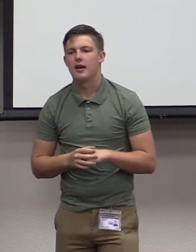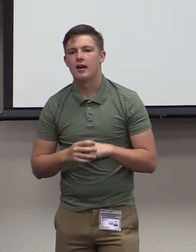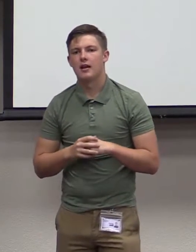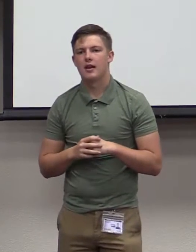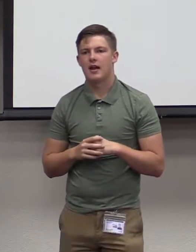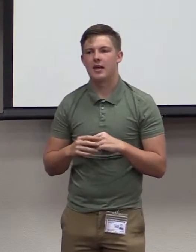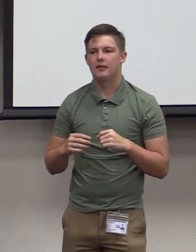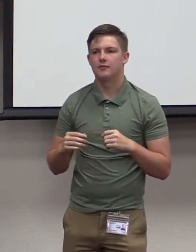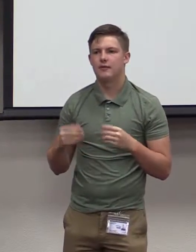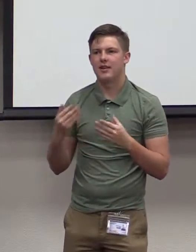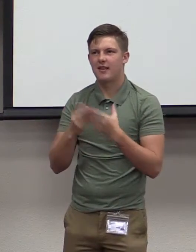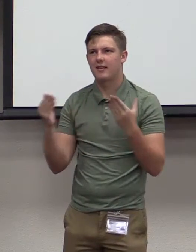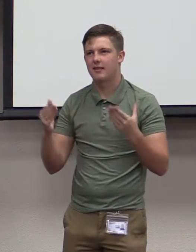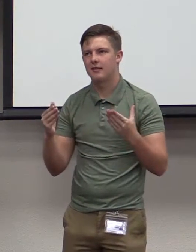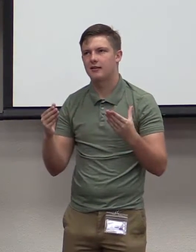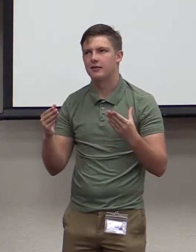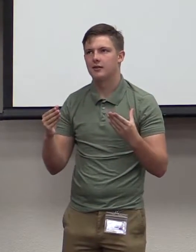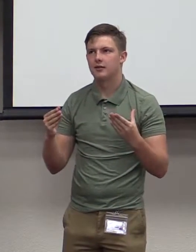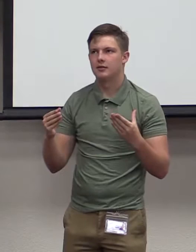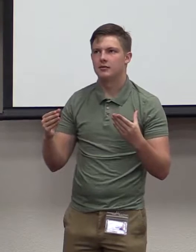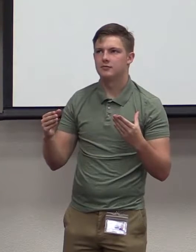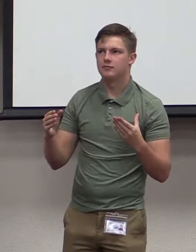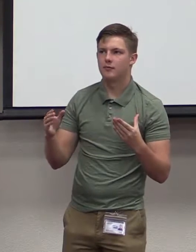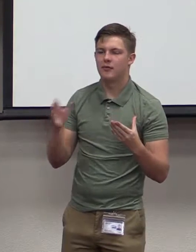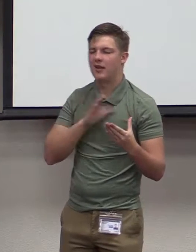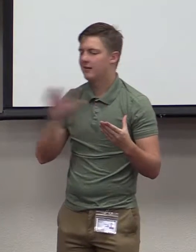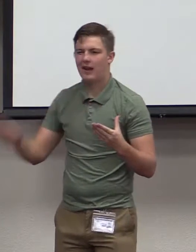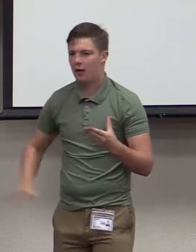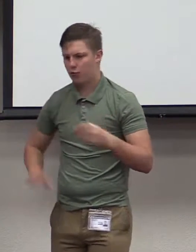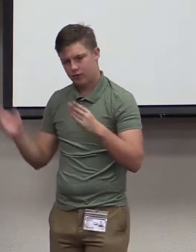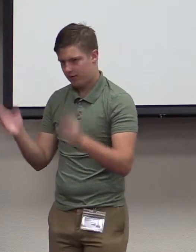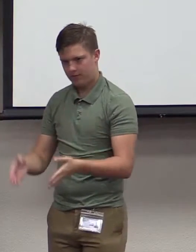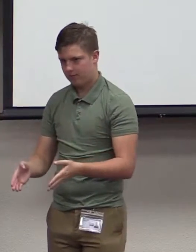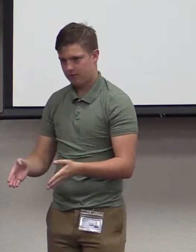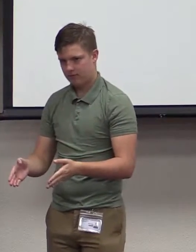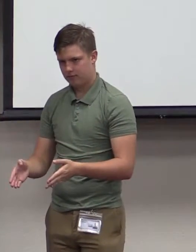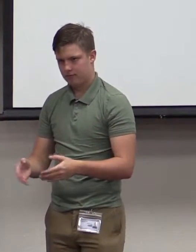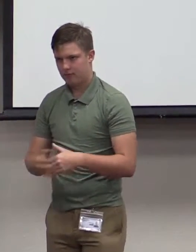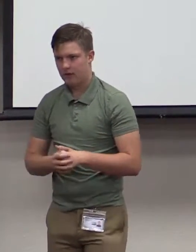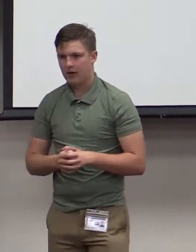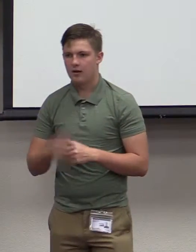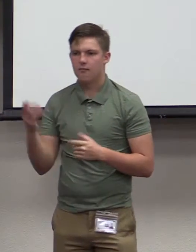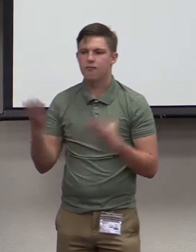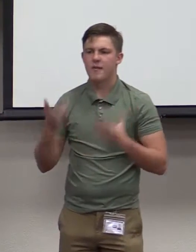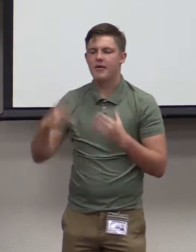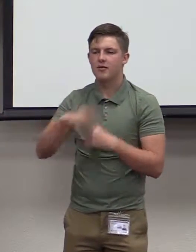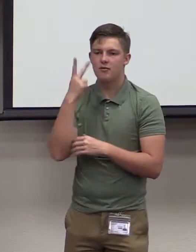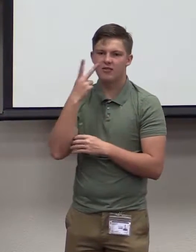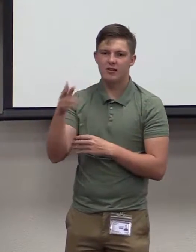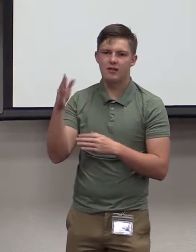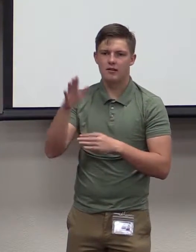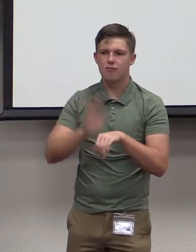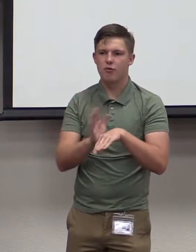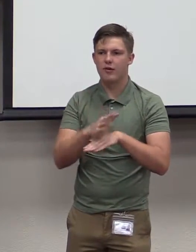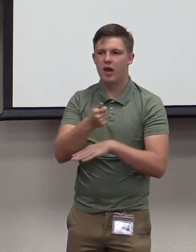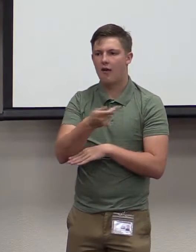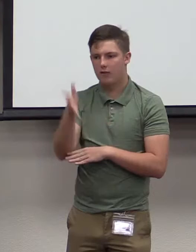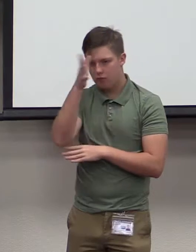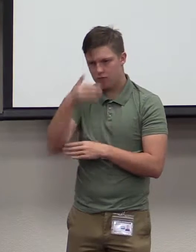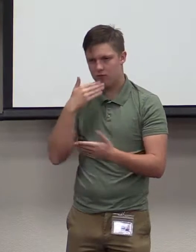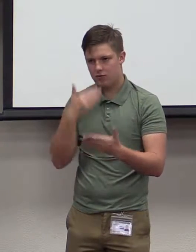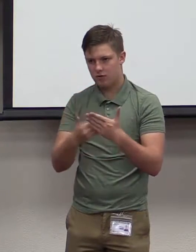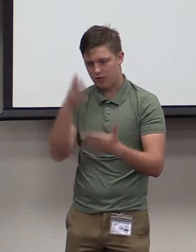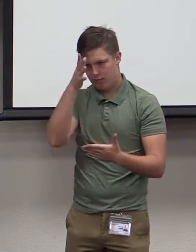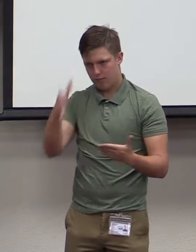conduct unbecoming of a Christian. I don't know if any of you have ever seen the movie A Few Good Men. It's a movie in